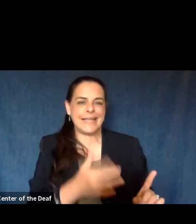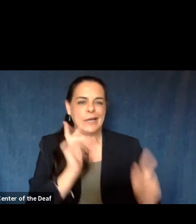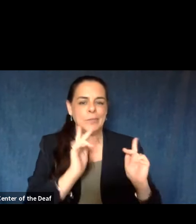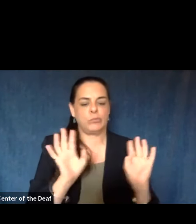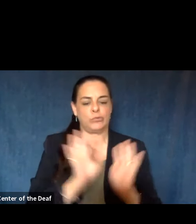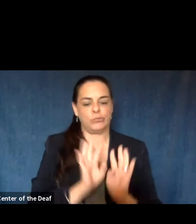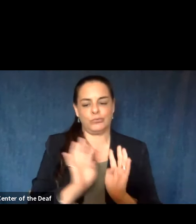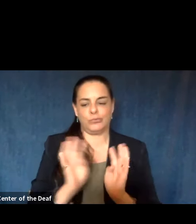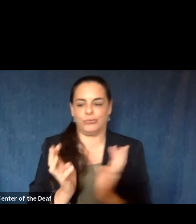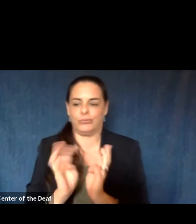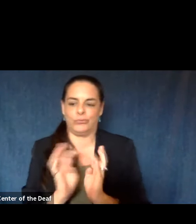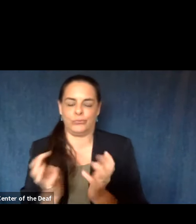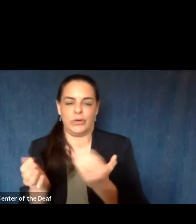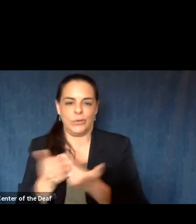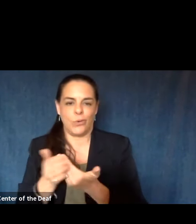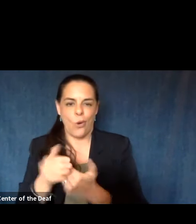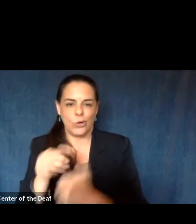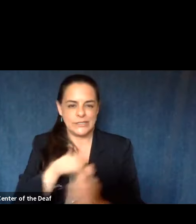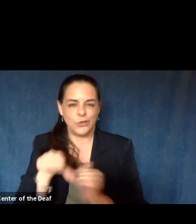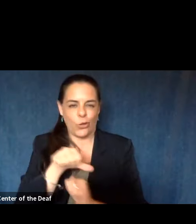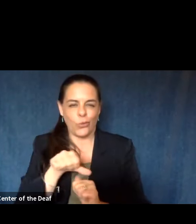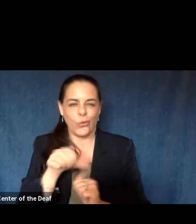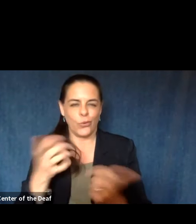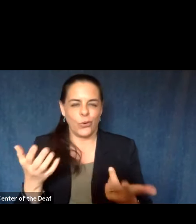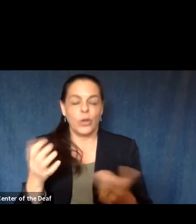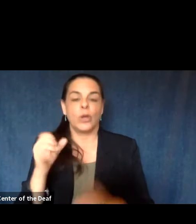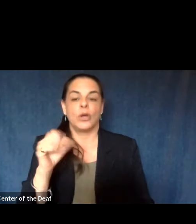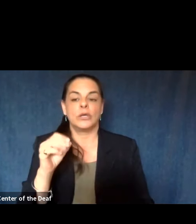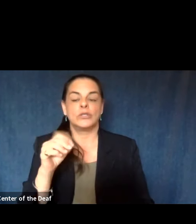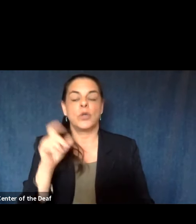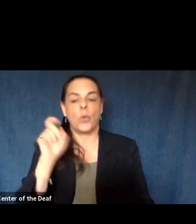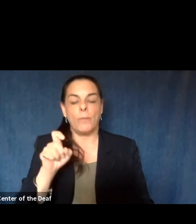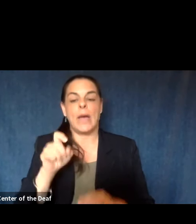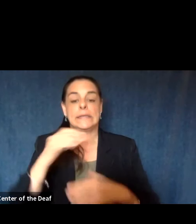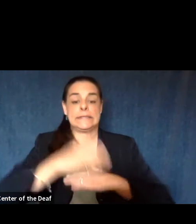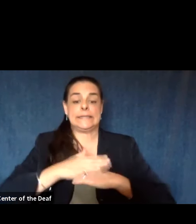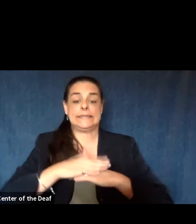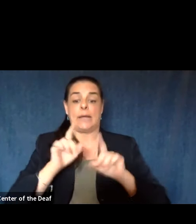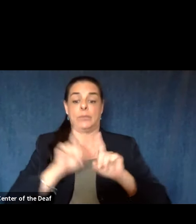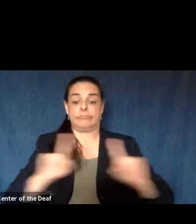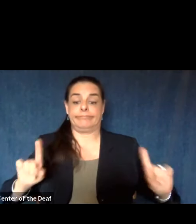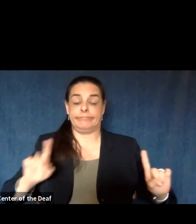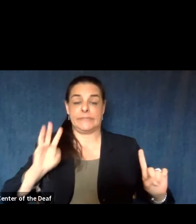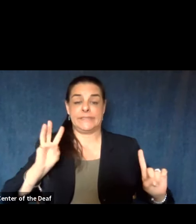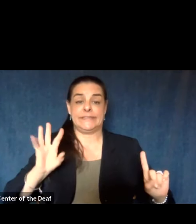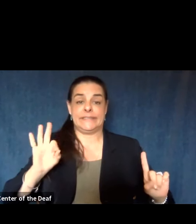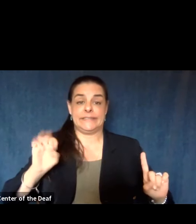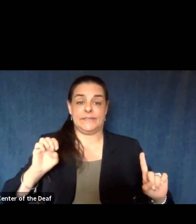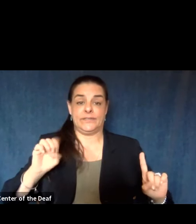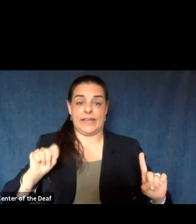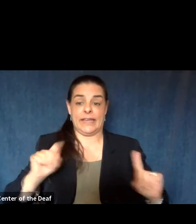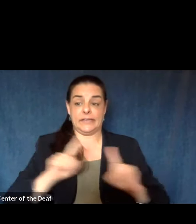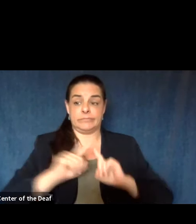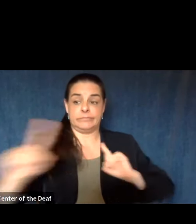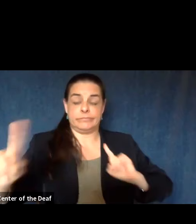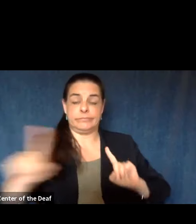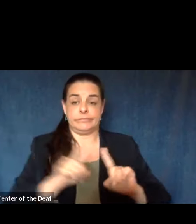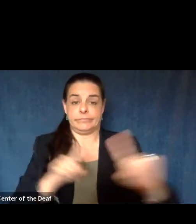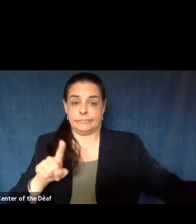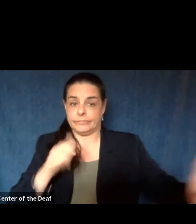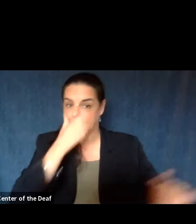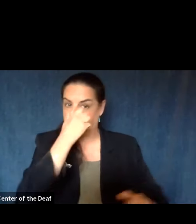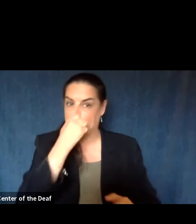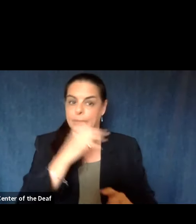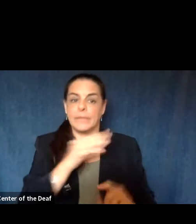swimming pool and it being summer. So they have to space tables 6 feet, at least 6 feet apart, and be able